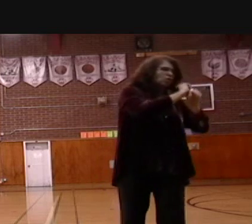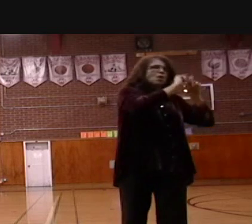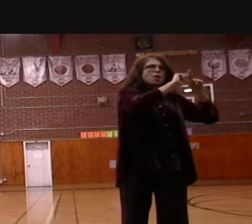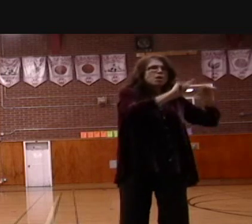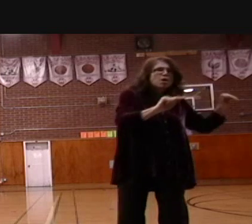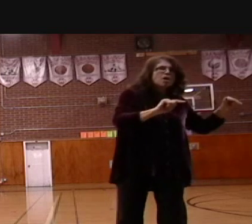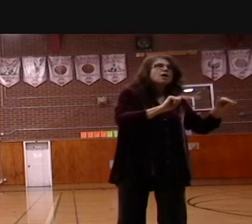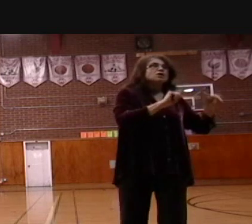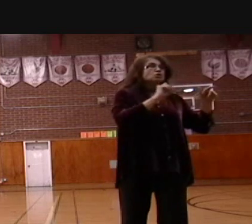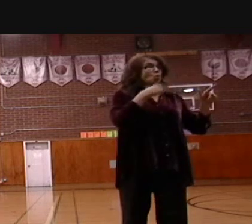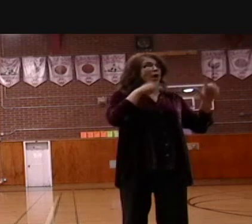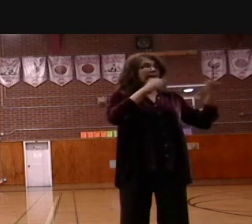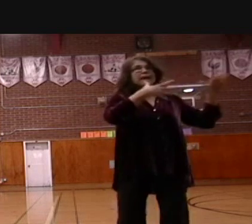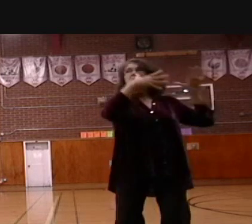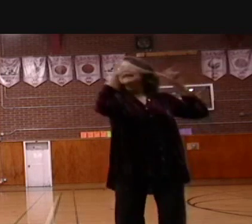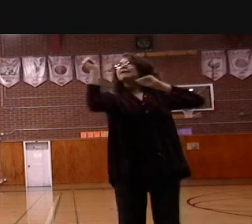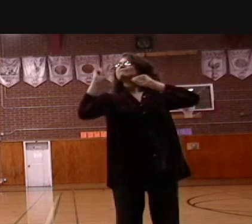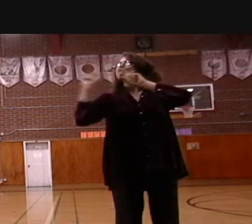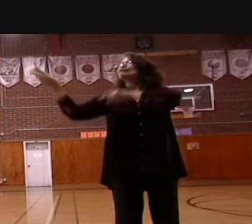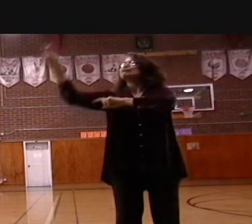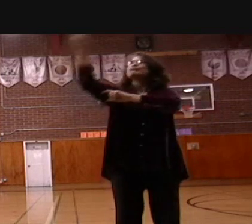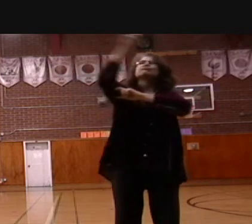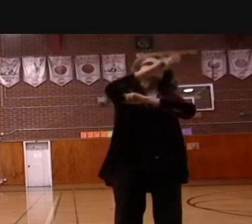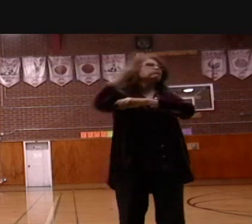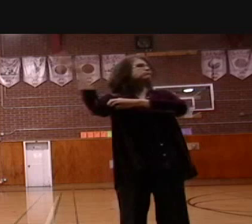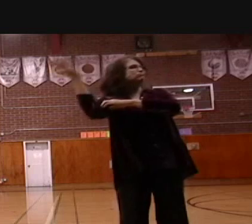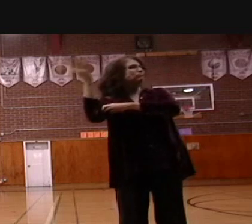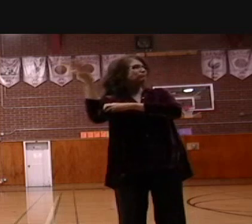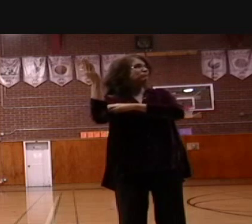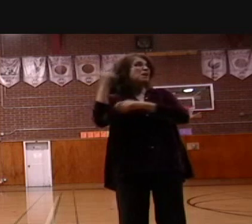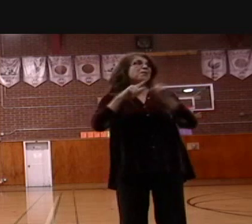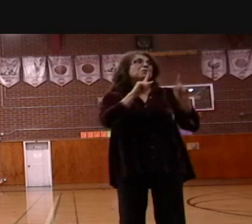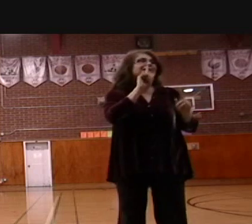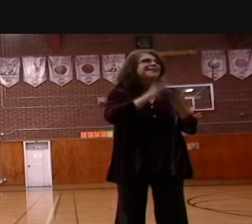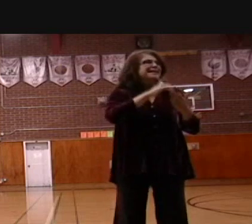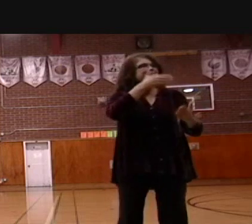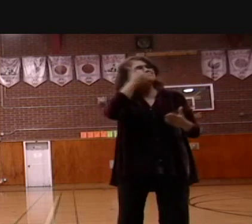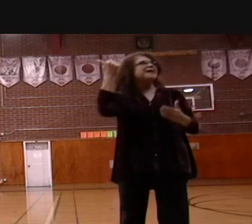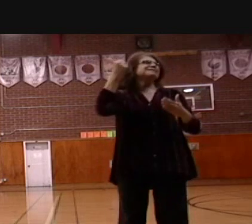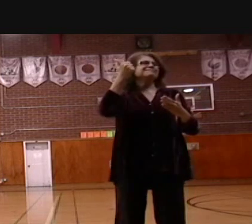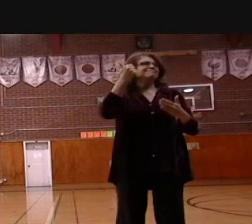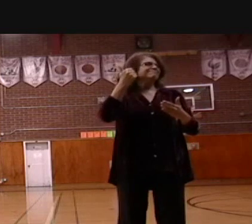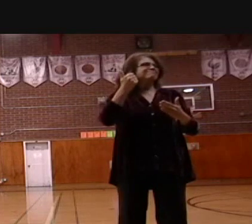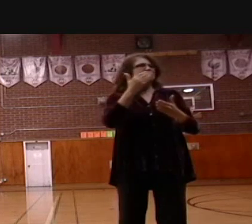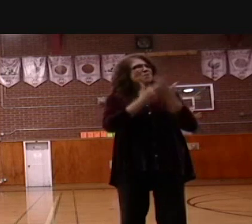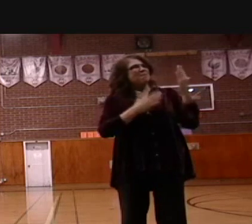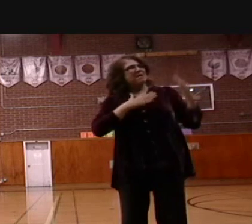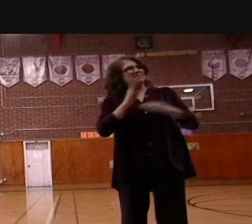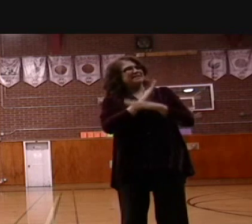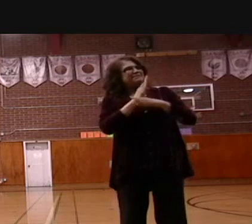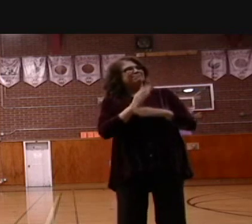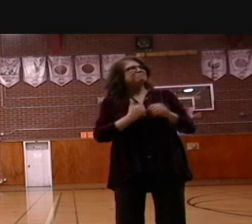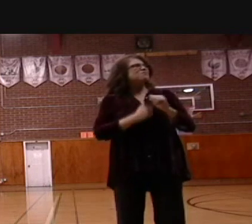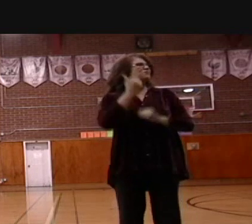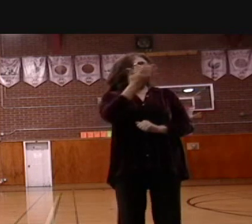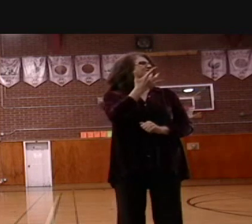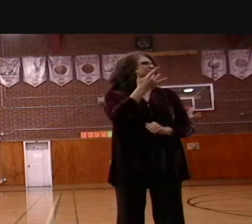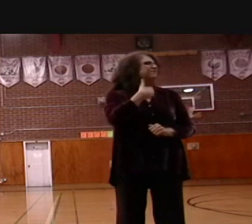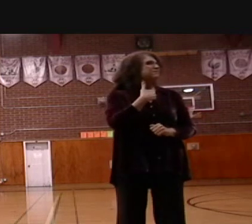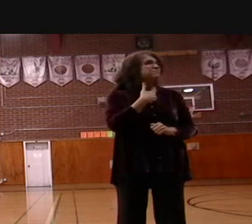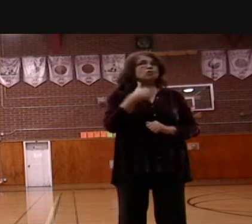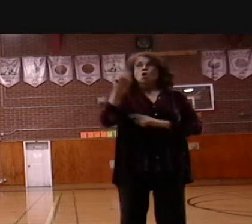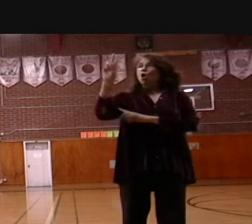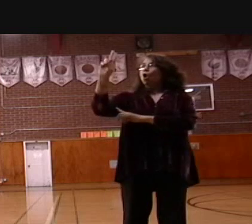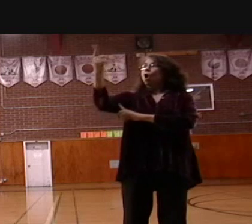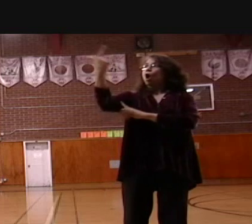part about having a business. In fact, since my book came out, I've been able to do a lot more of that. In August, I spoke